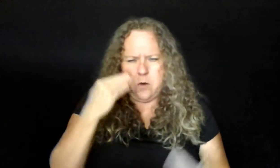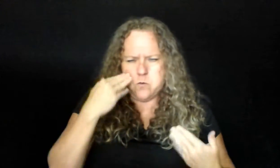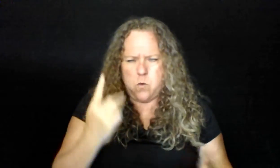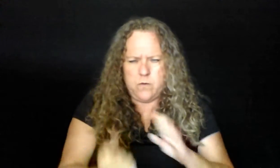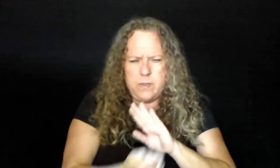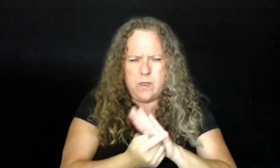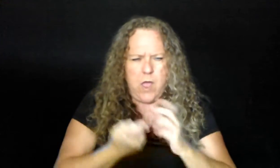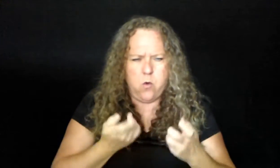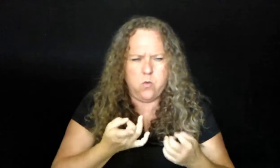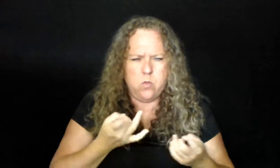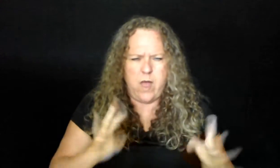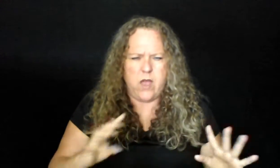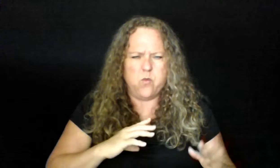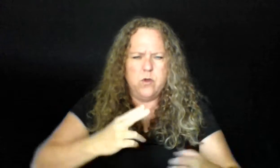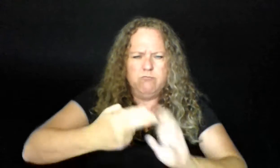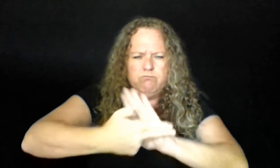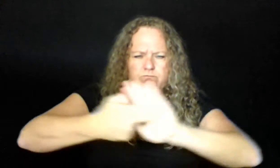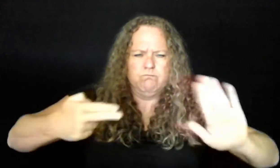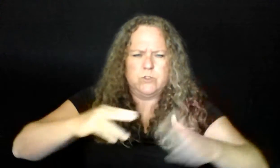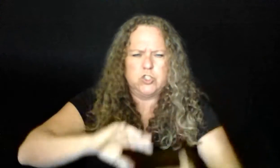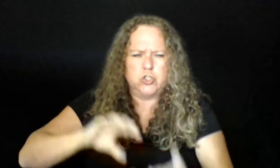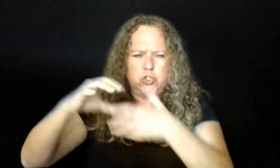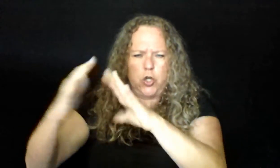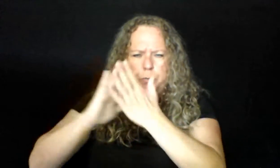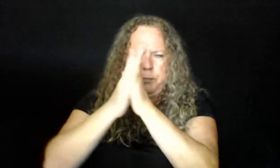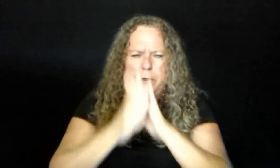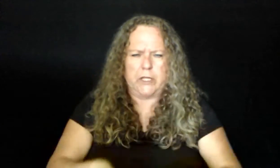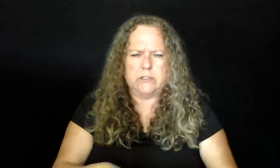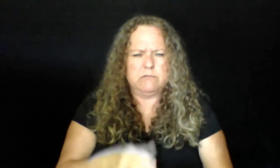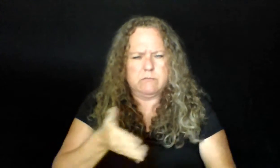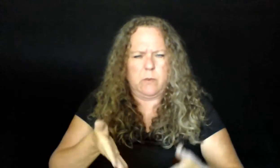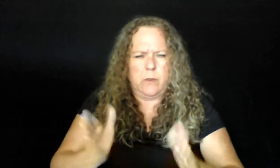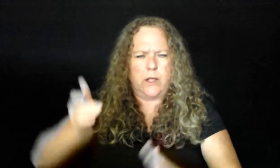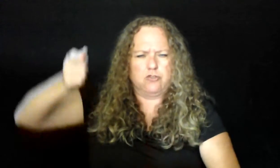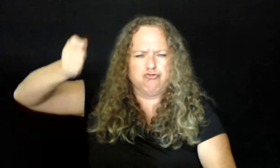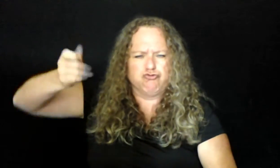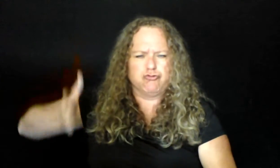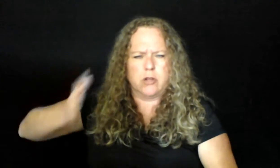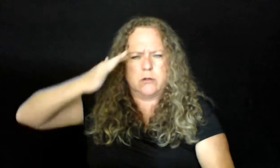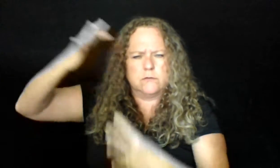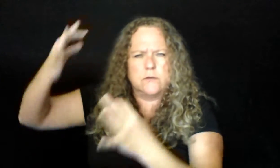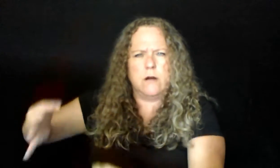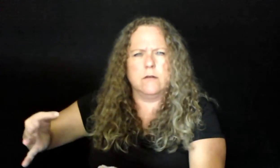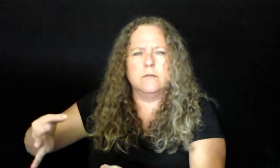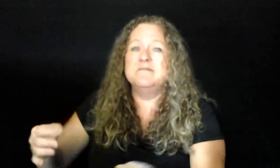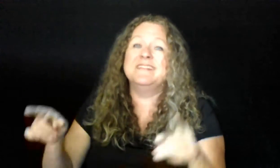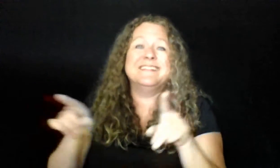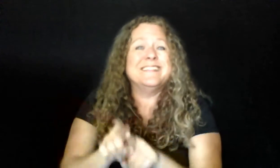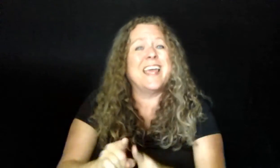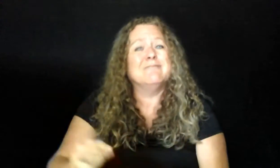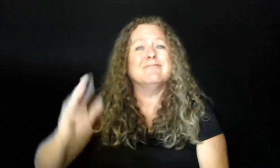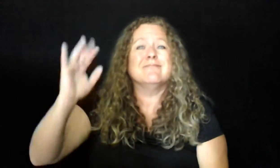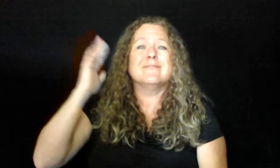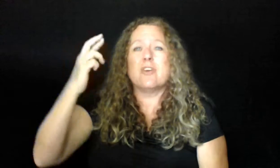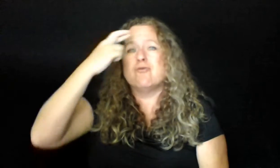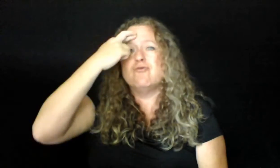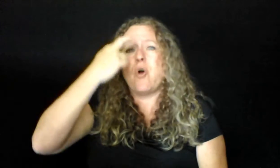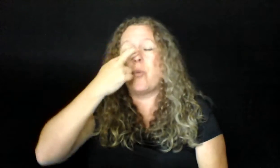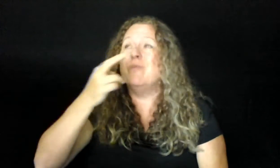judge figure it out, right? Disturbing the peace. That existed in Rome, too, only you didn't have the protection of judges, and it tended to be dealt with much more severely,